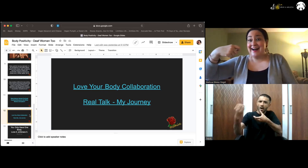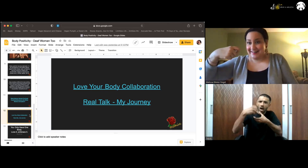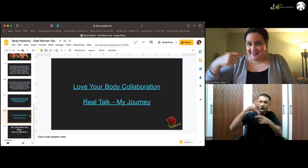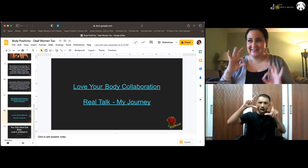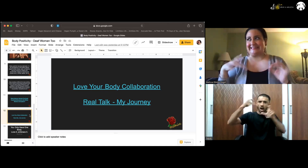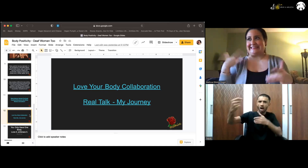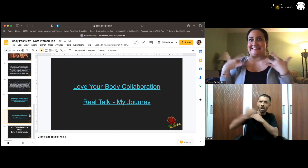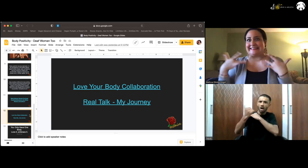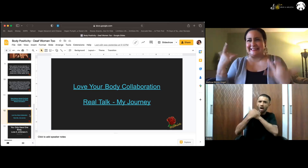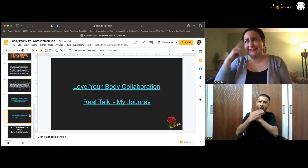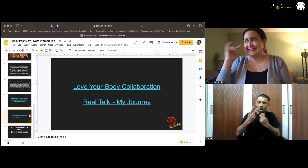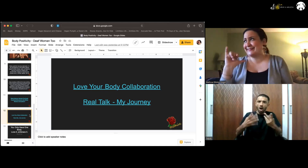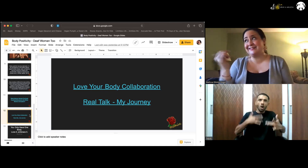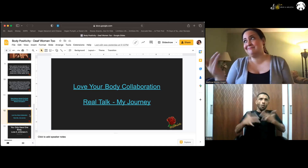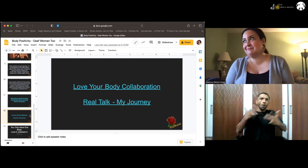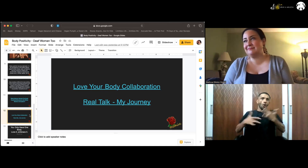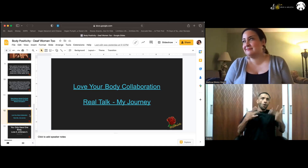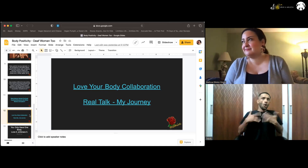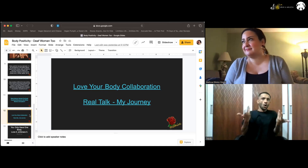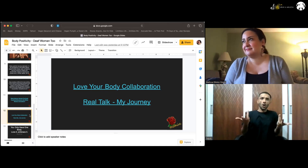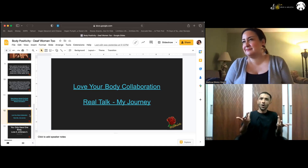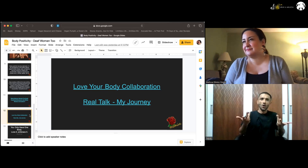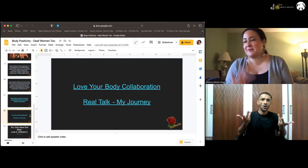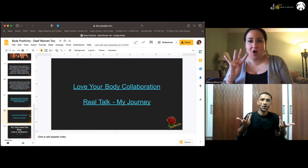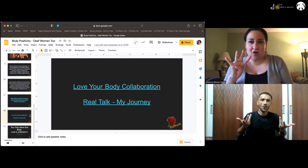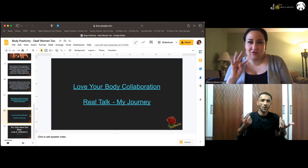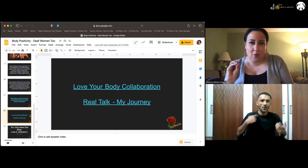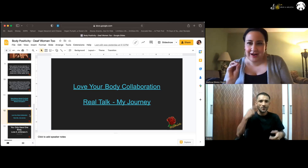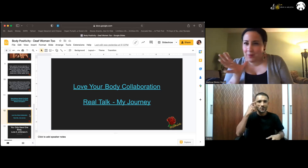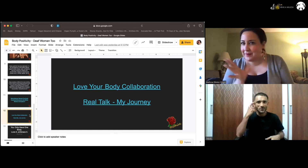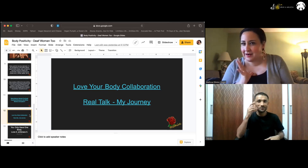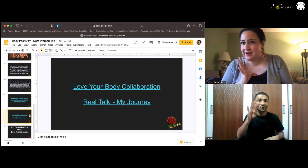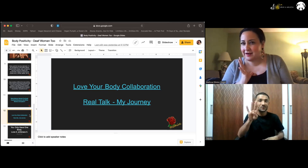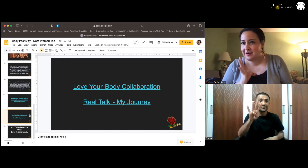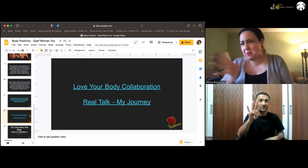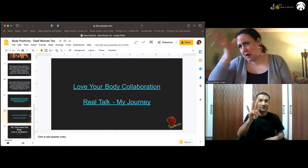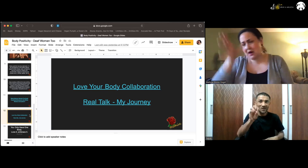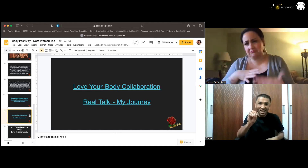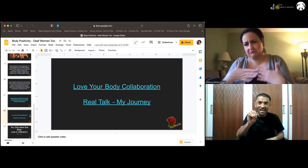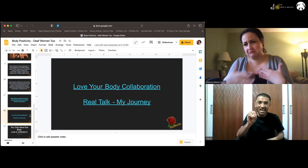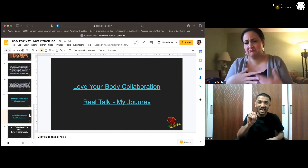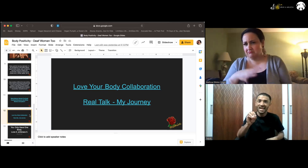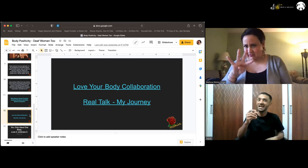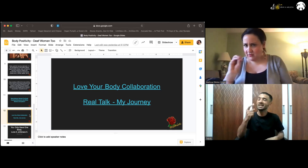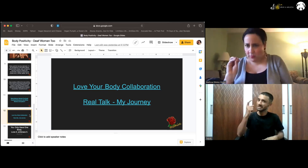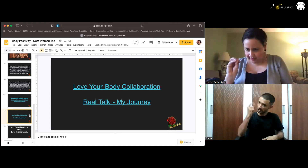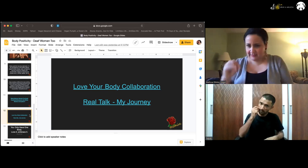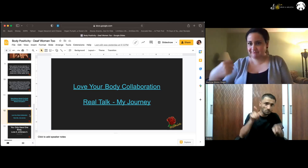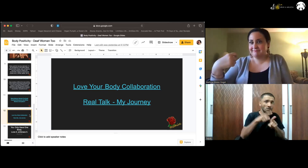so many invites. There were so many people who were excited to join Love Your Body collaboration,